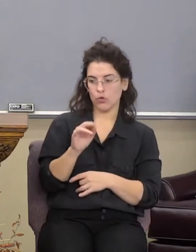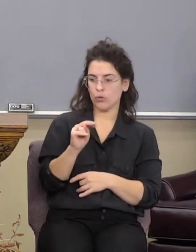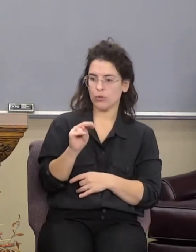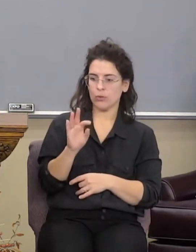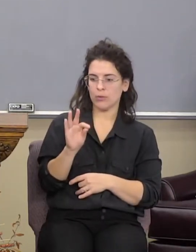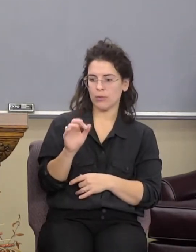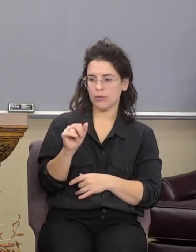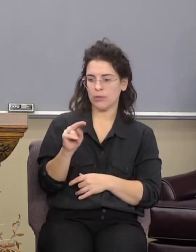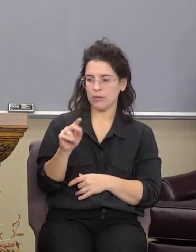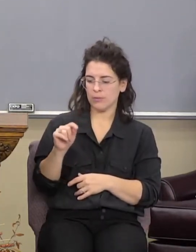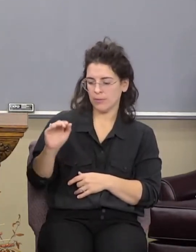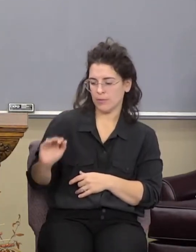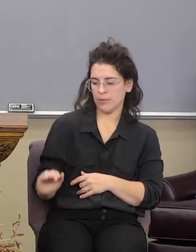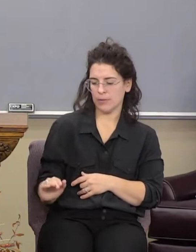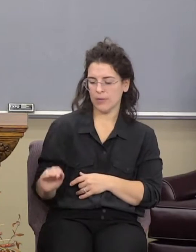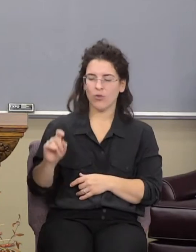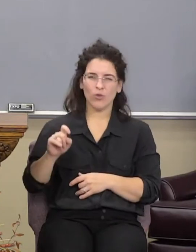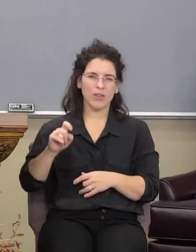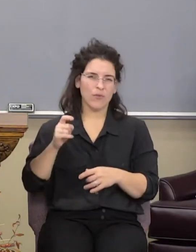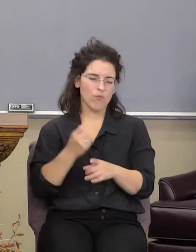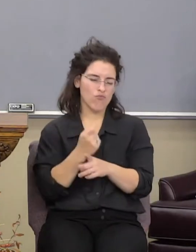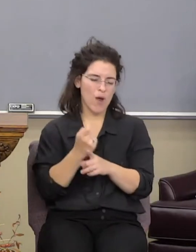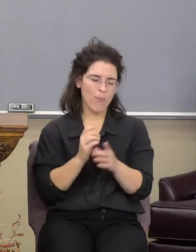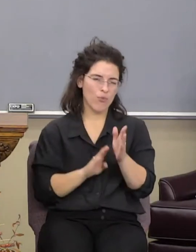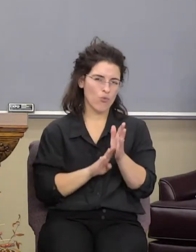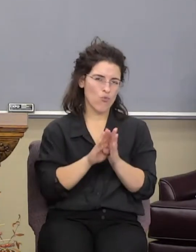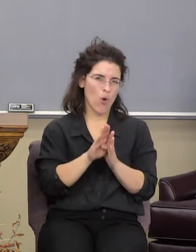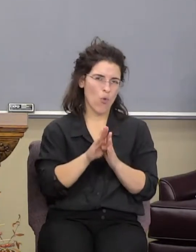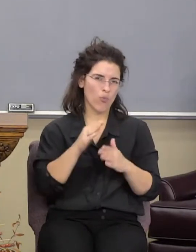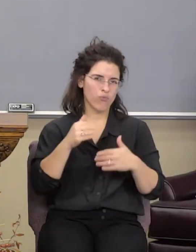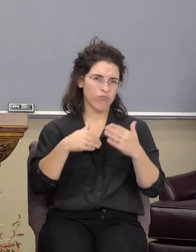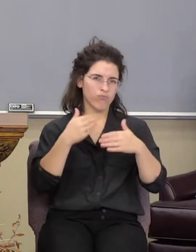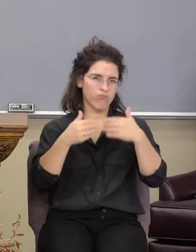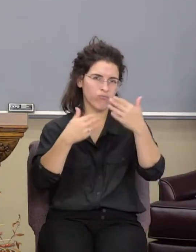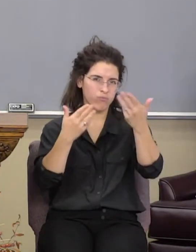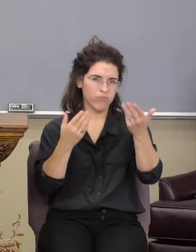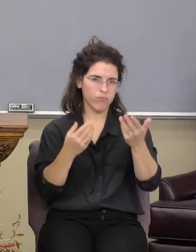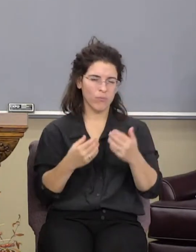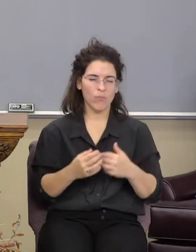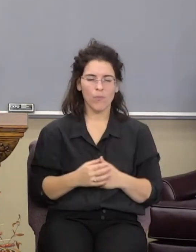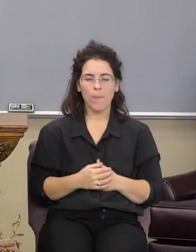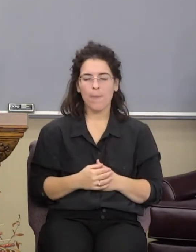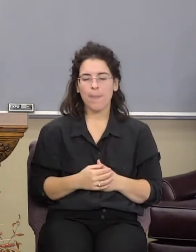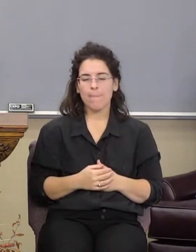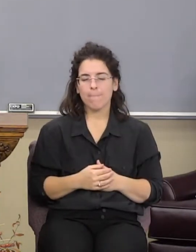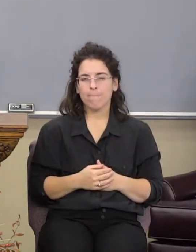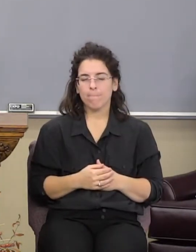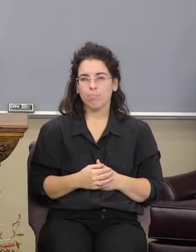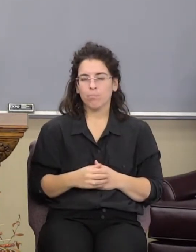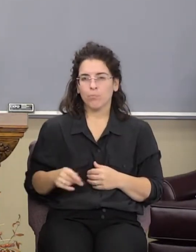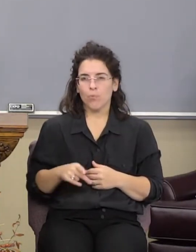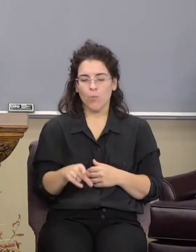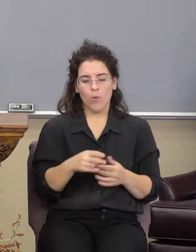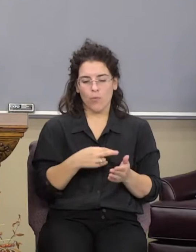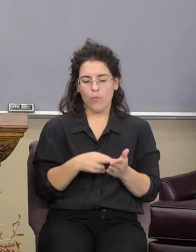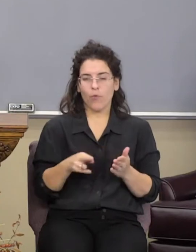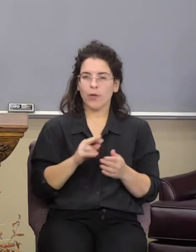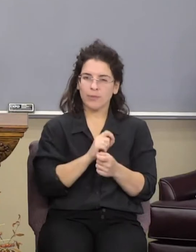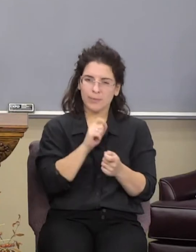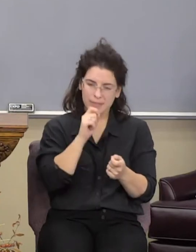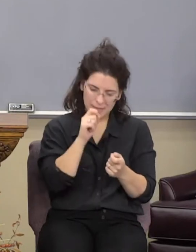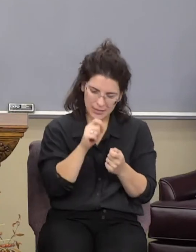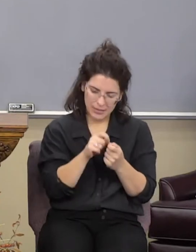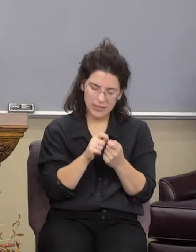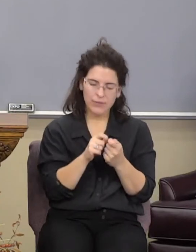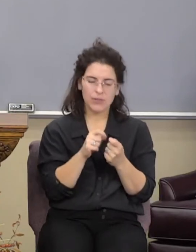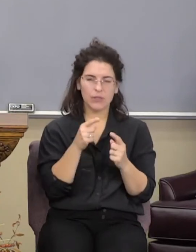for proper growth and development, so on and so forth. So Paul, he's referring to specifically